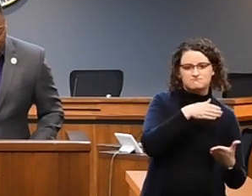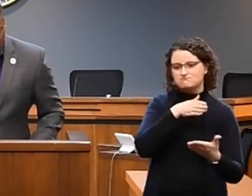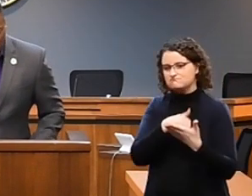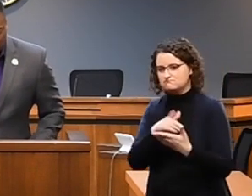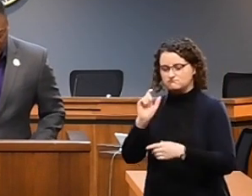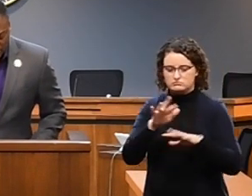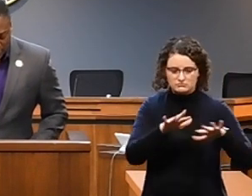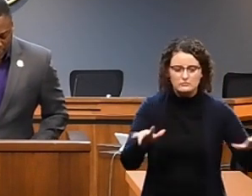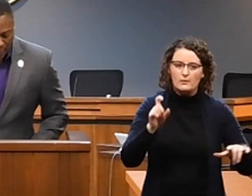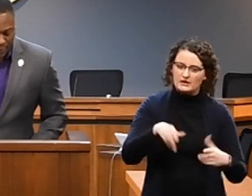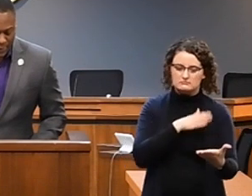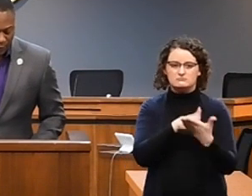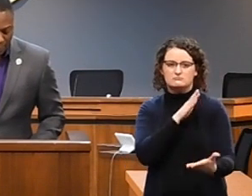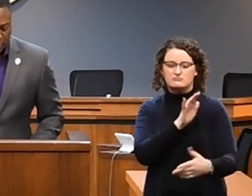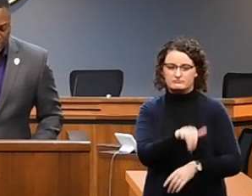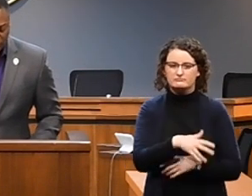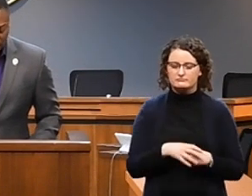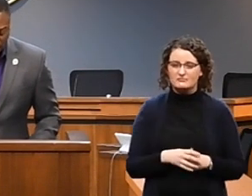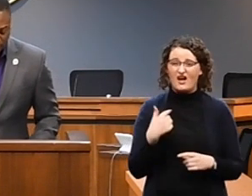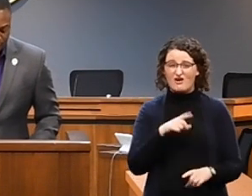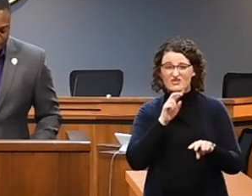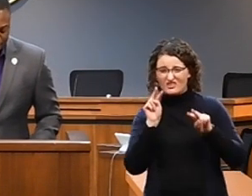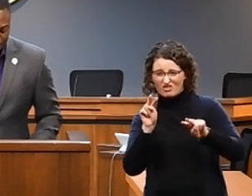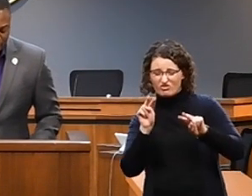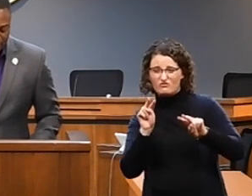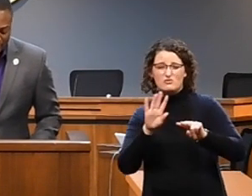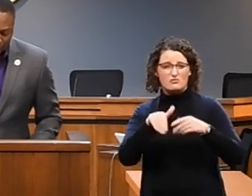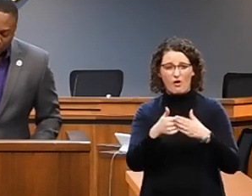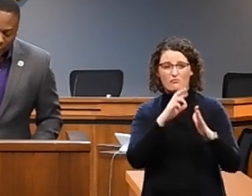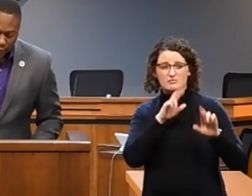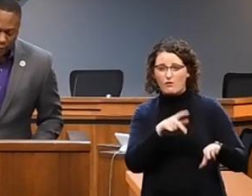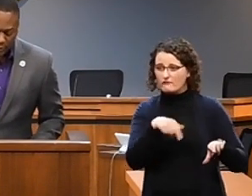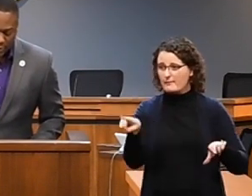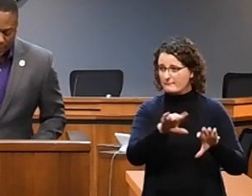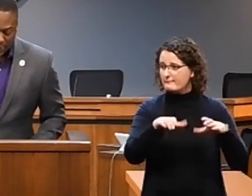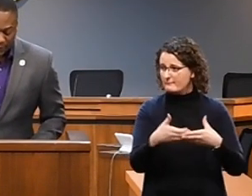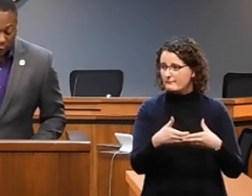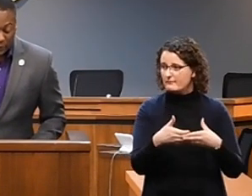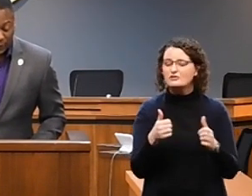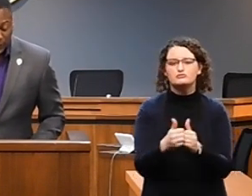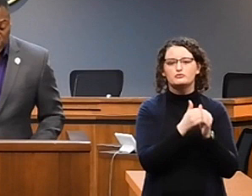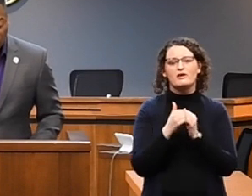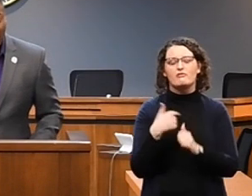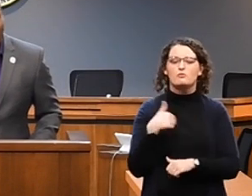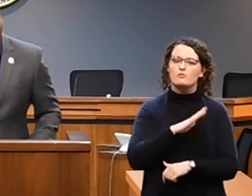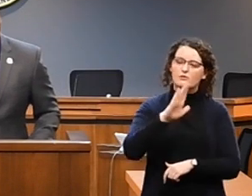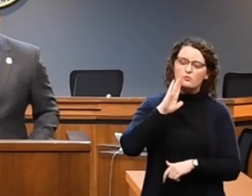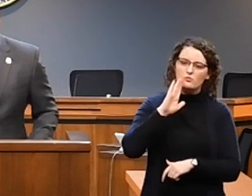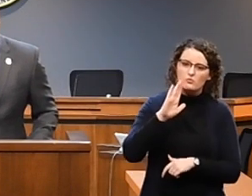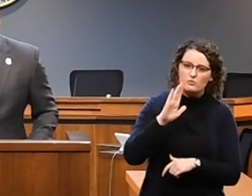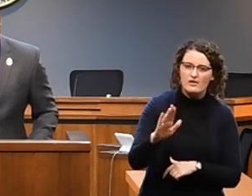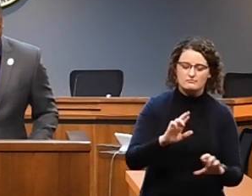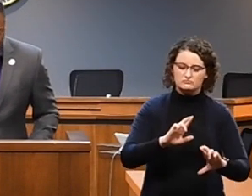look forward to the recommendations in the comprehensive report from the Council. Together we will pave the way for a future where